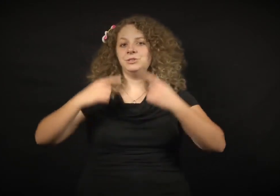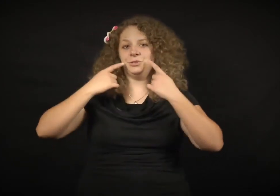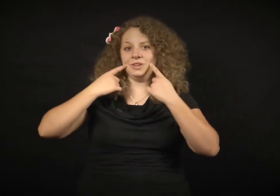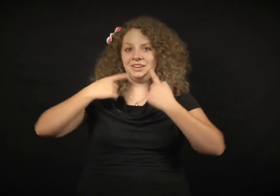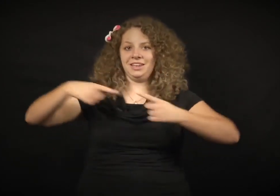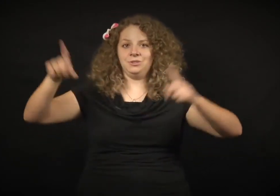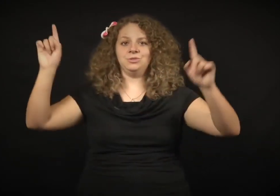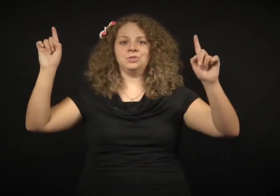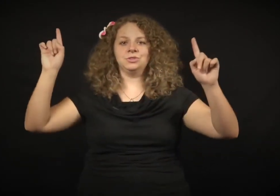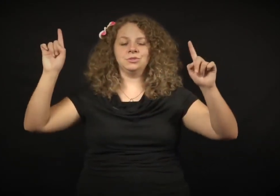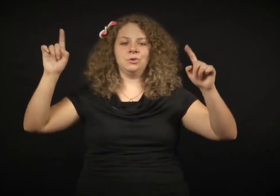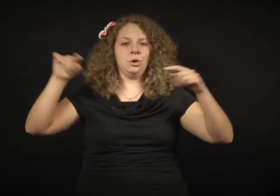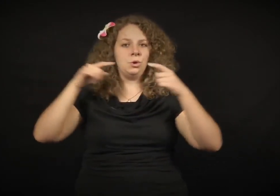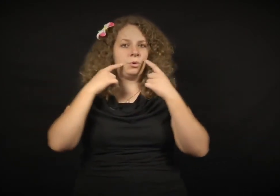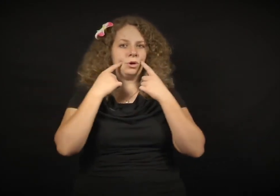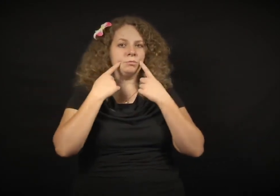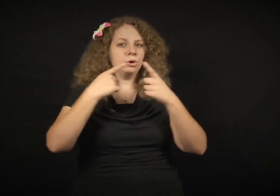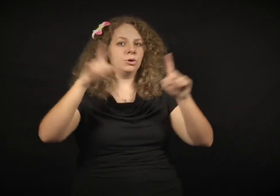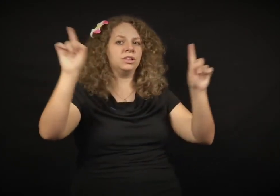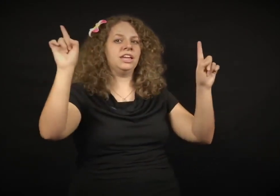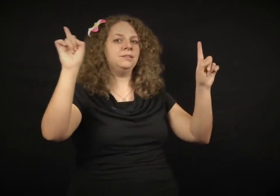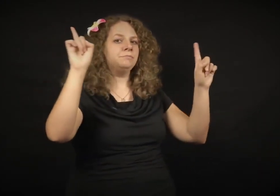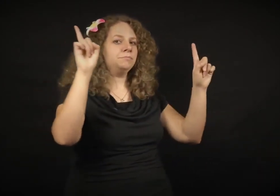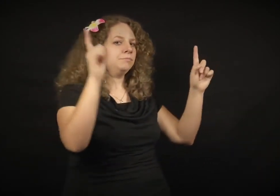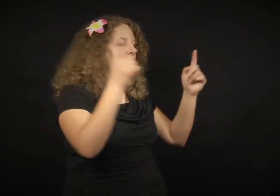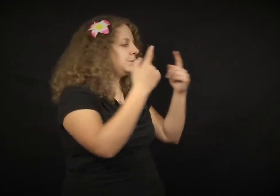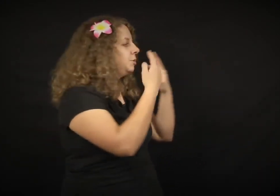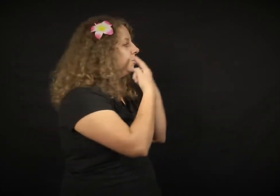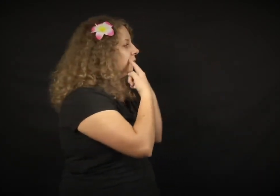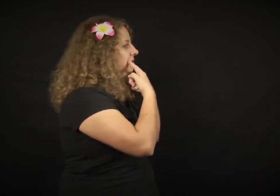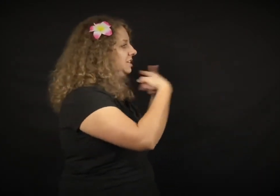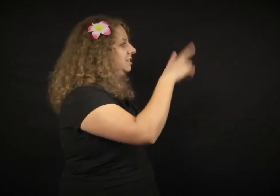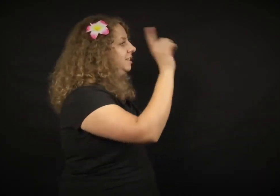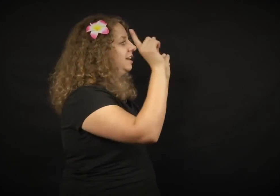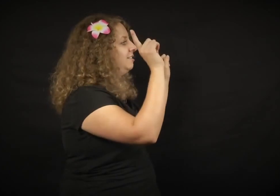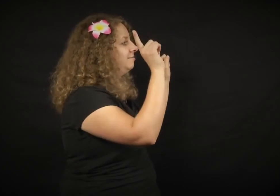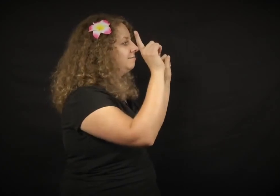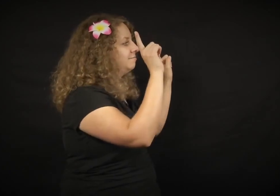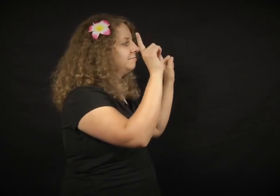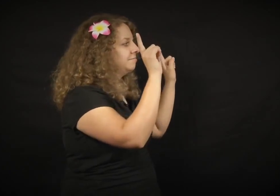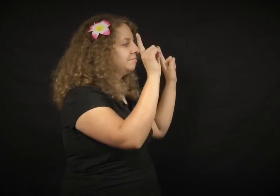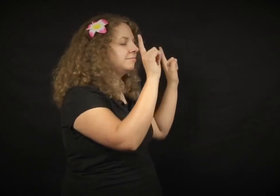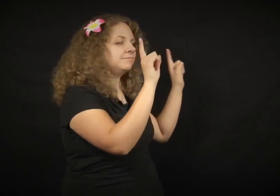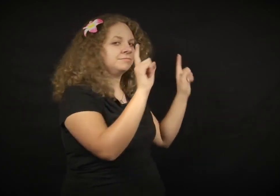to announce or proclaim or declare,